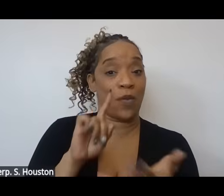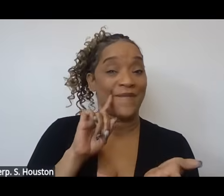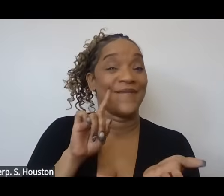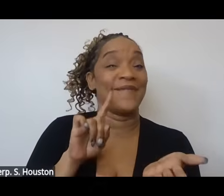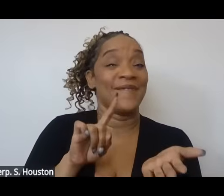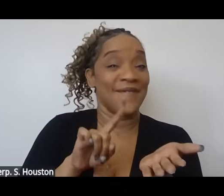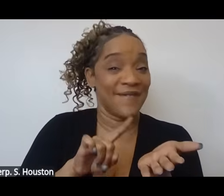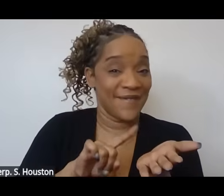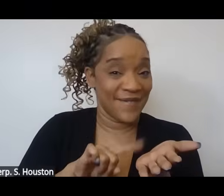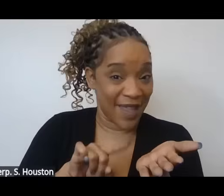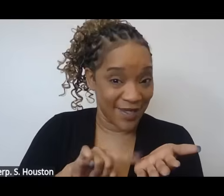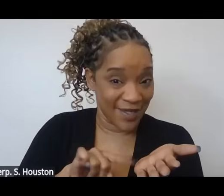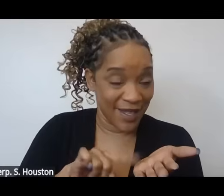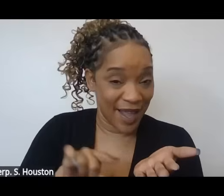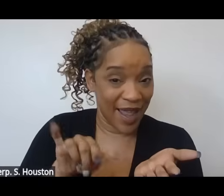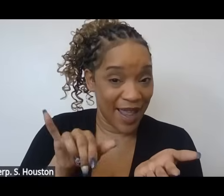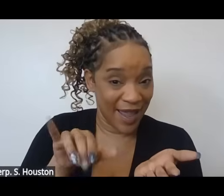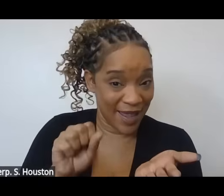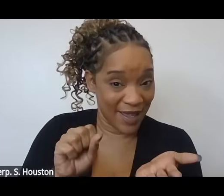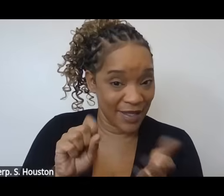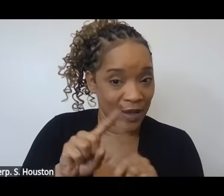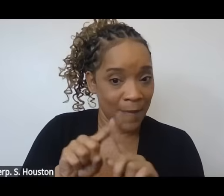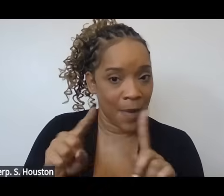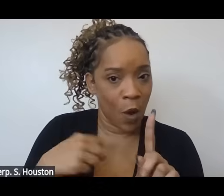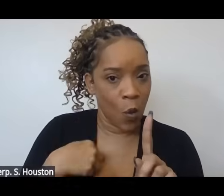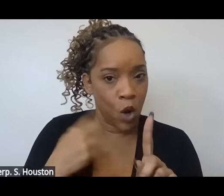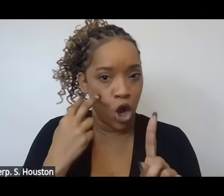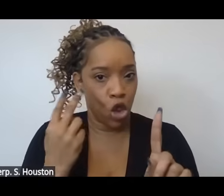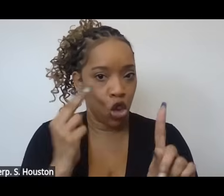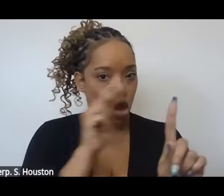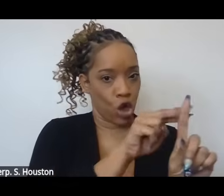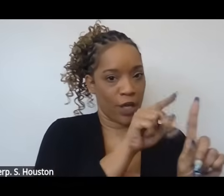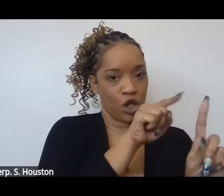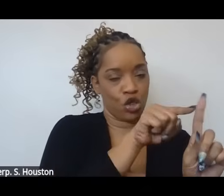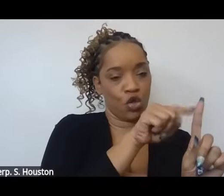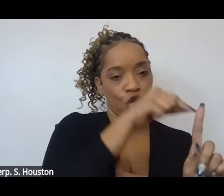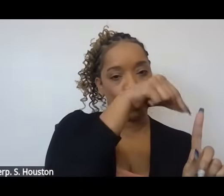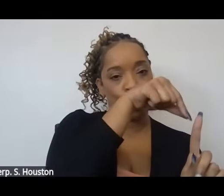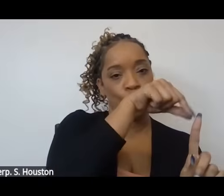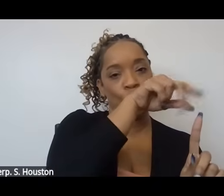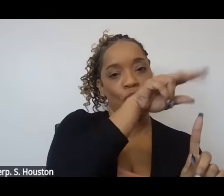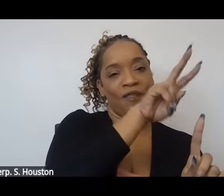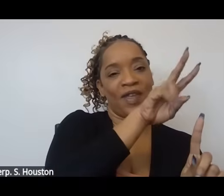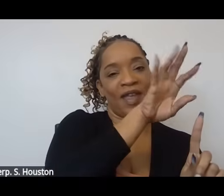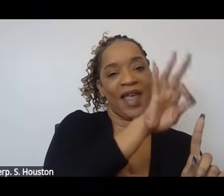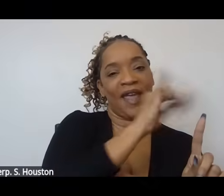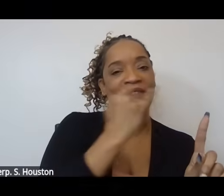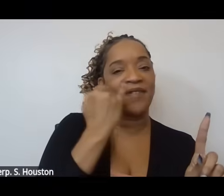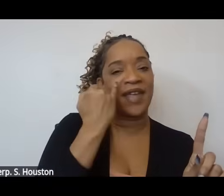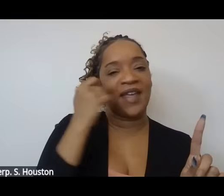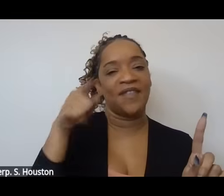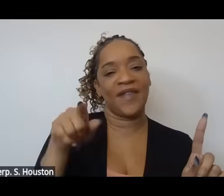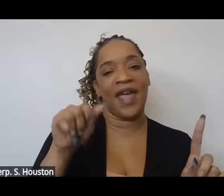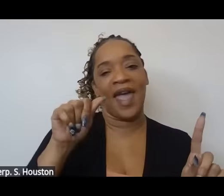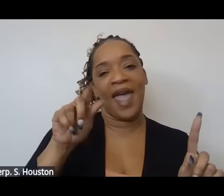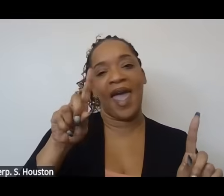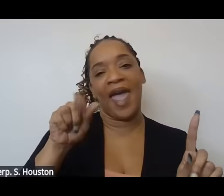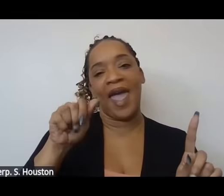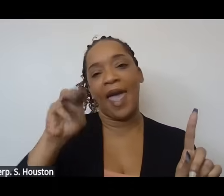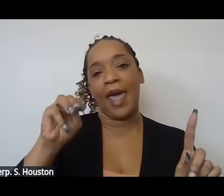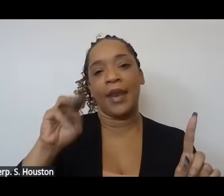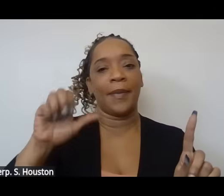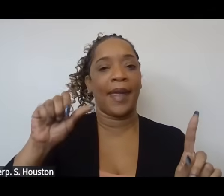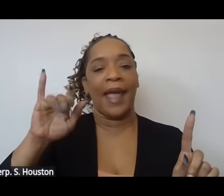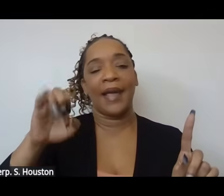we're looking to that source. So if it's, Adam Fracassi signed this petition and this other petition over